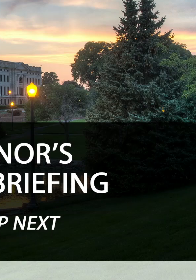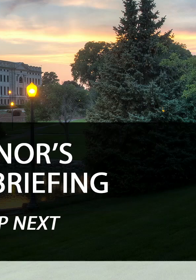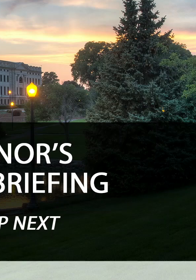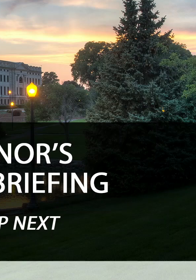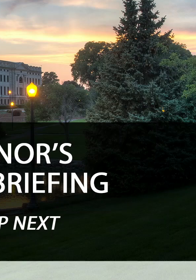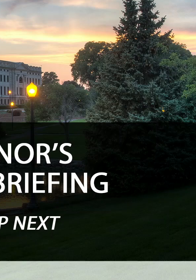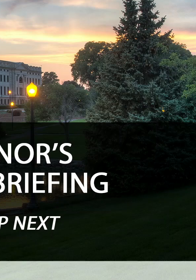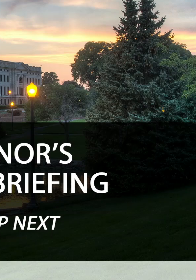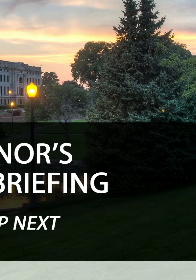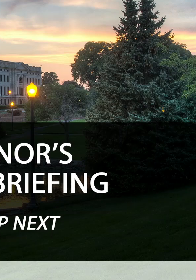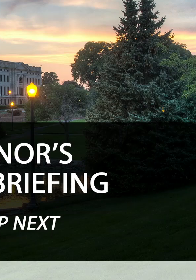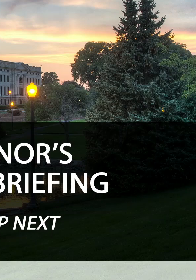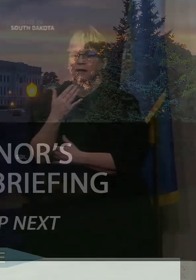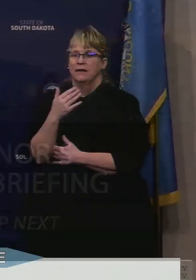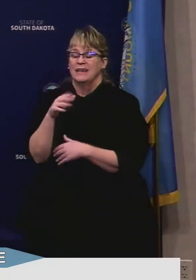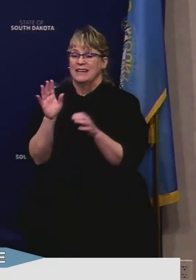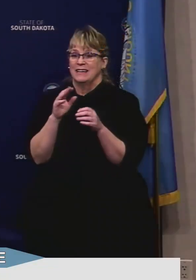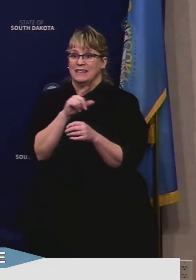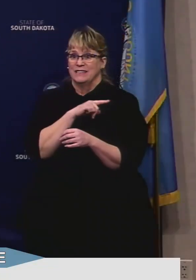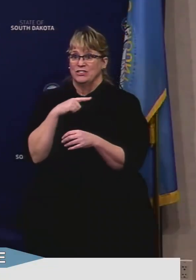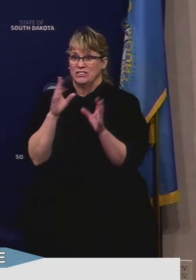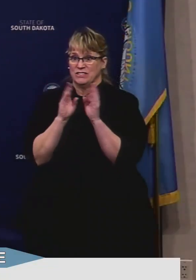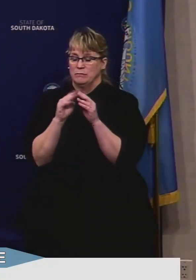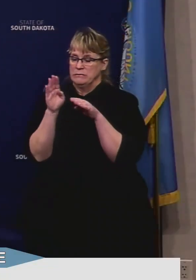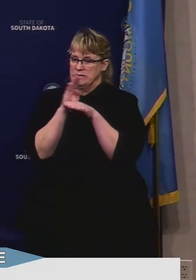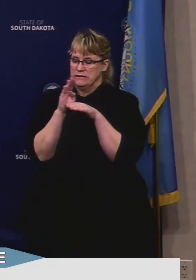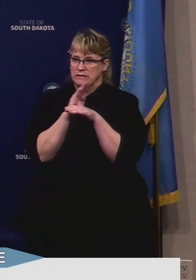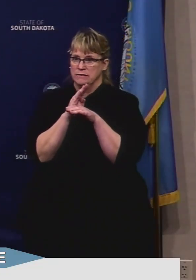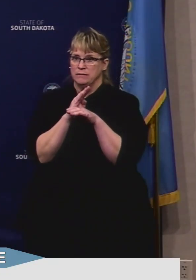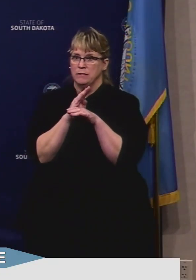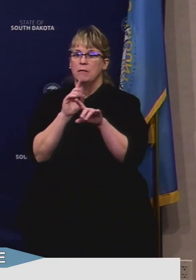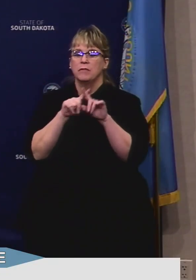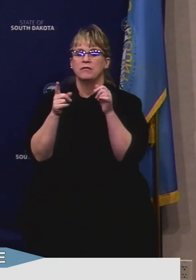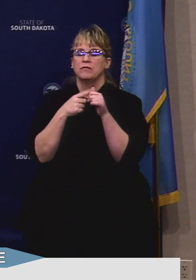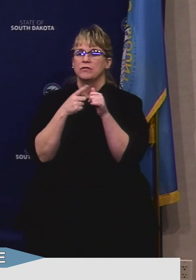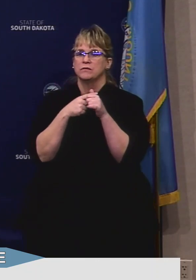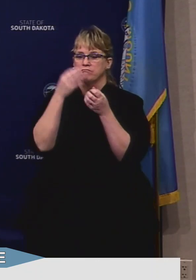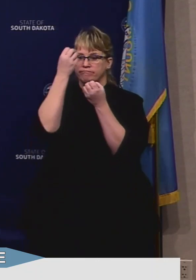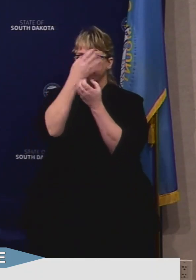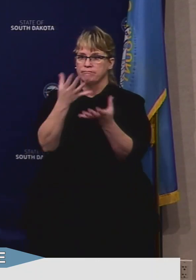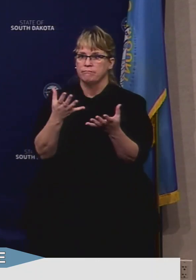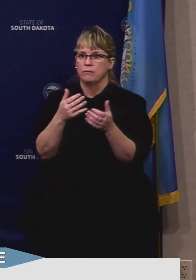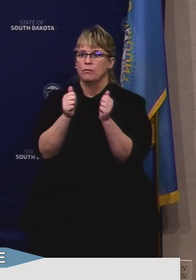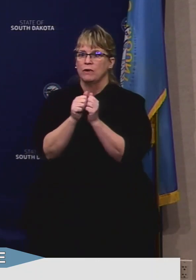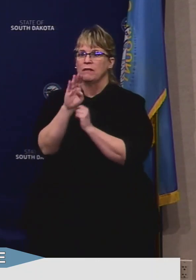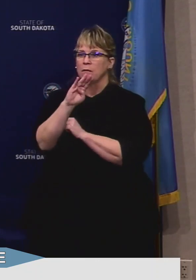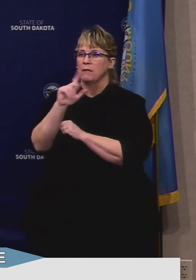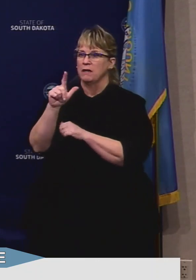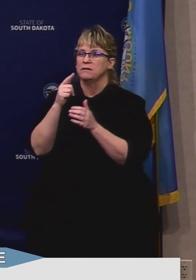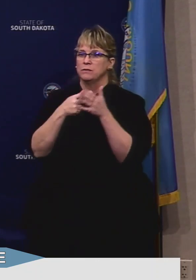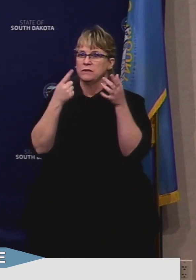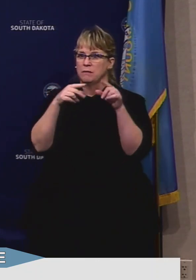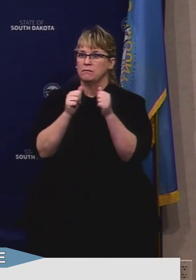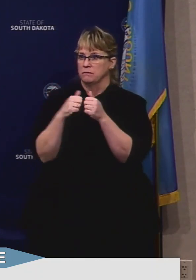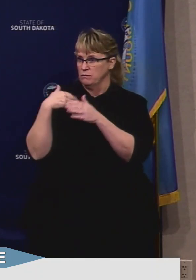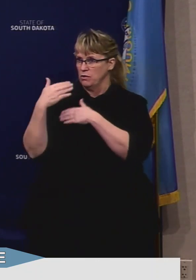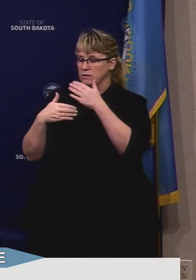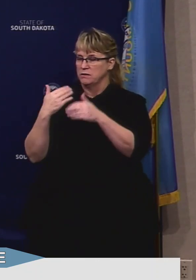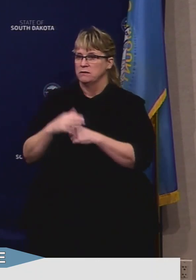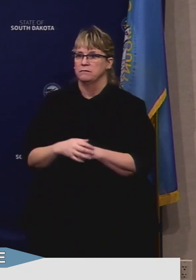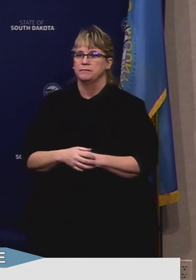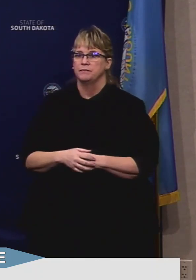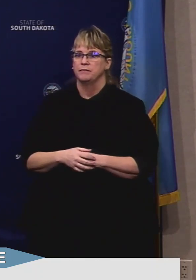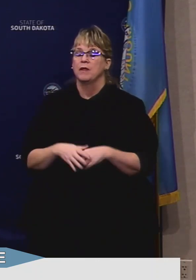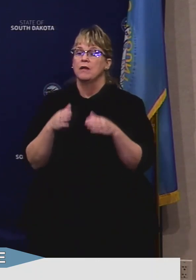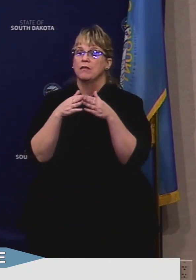morning. We're getting to the busy part of session. I wanted to start with an overview of some of the bills that have been moving and where they are in the process. The